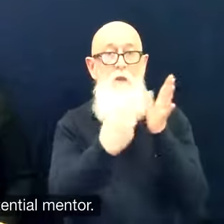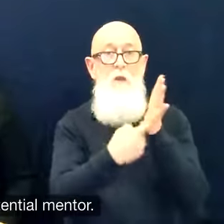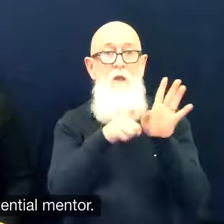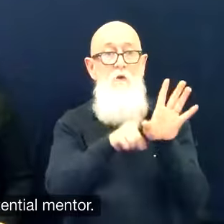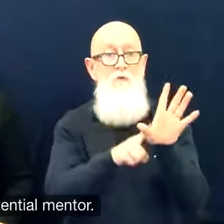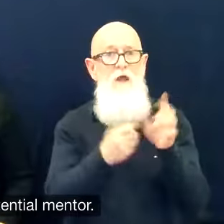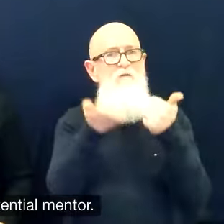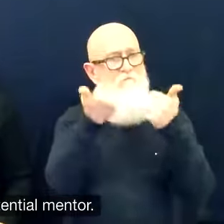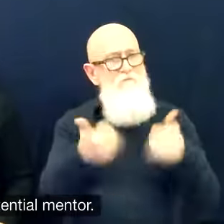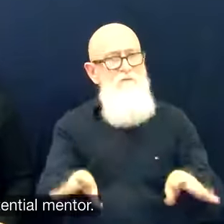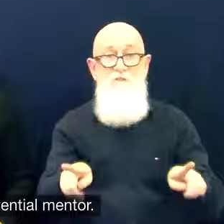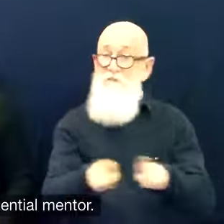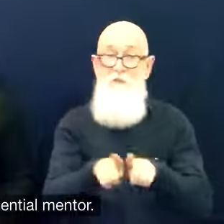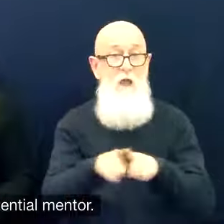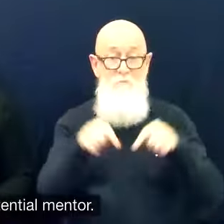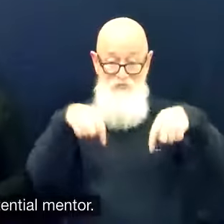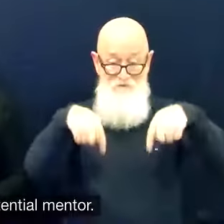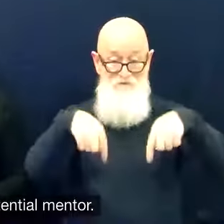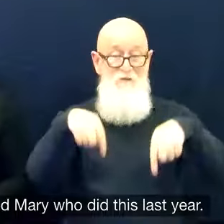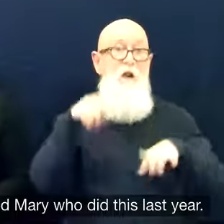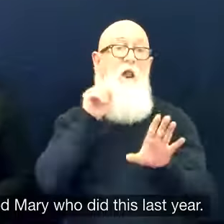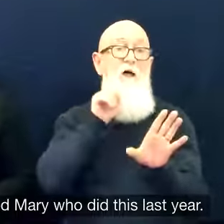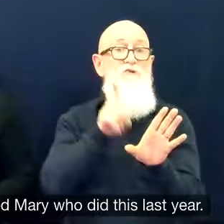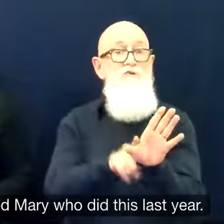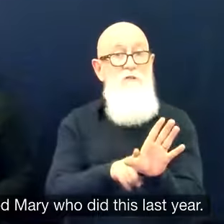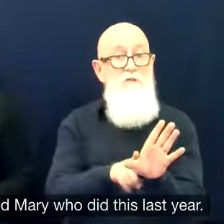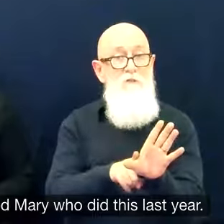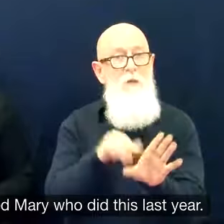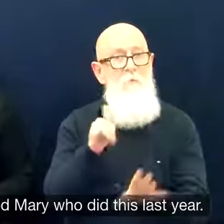year. He might suggest